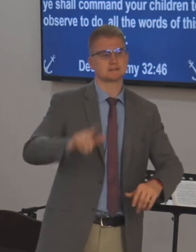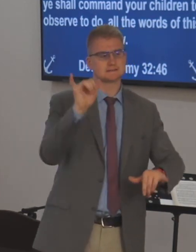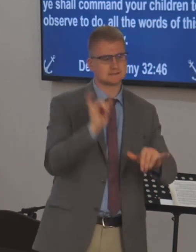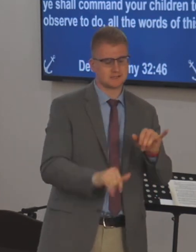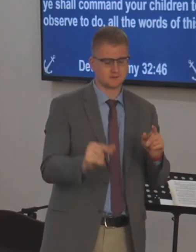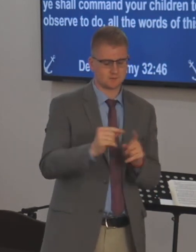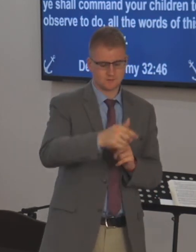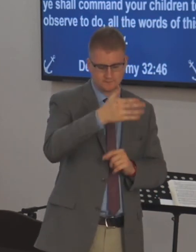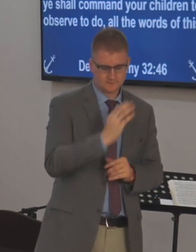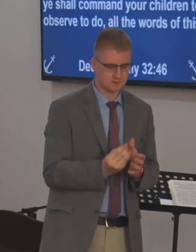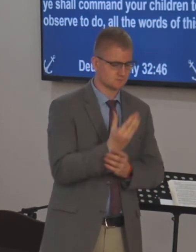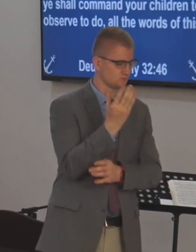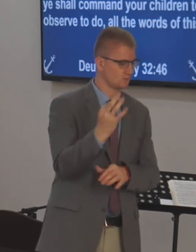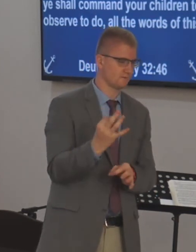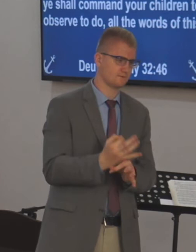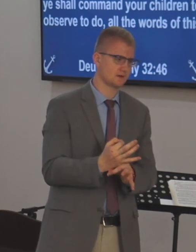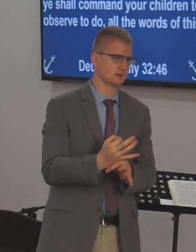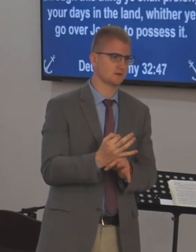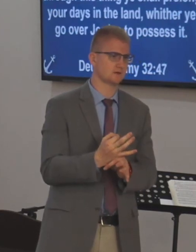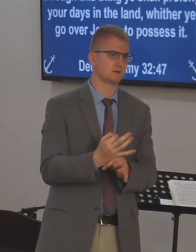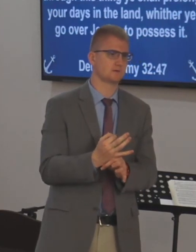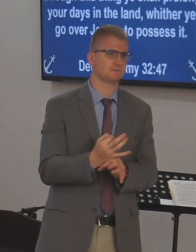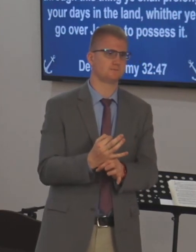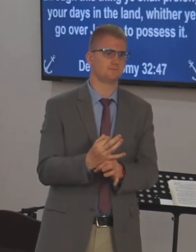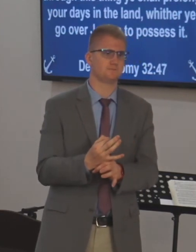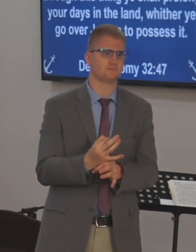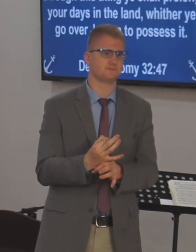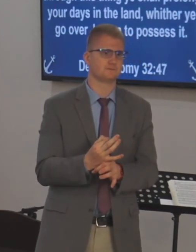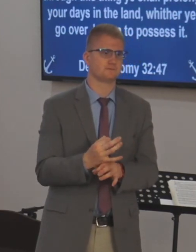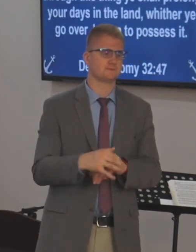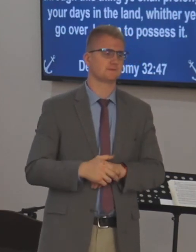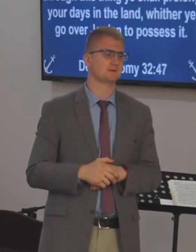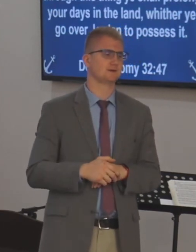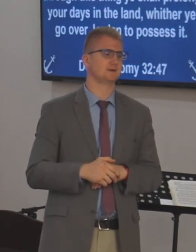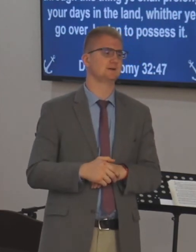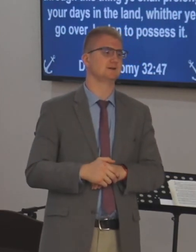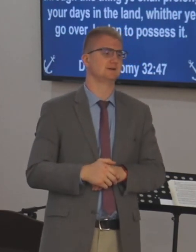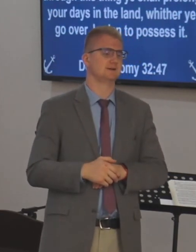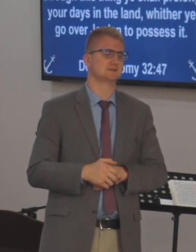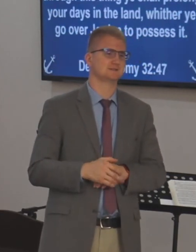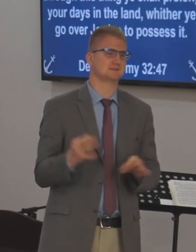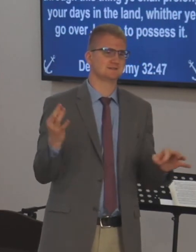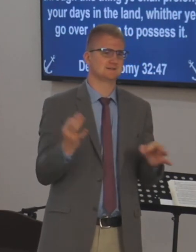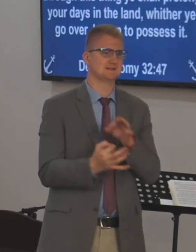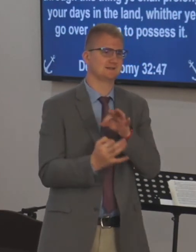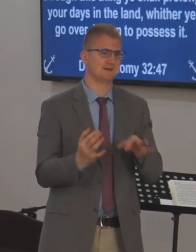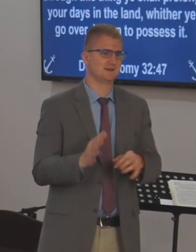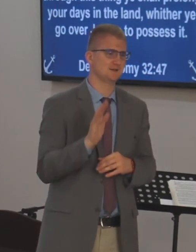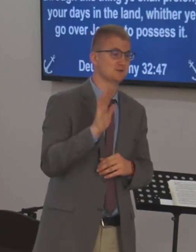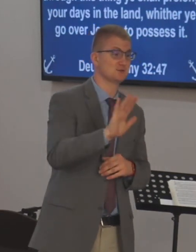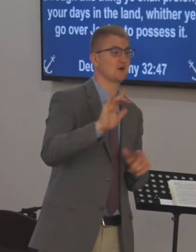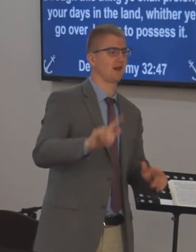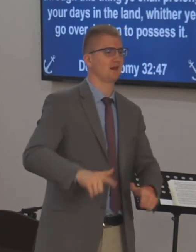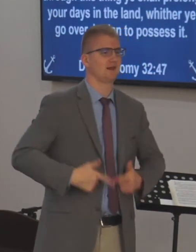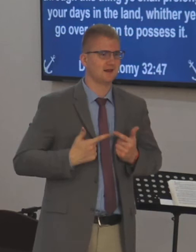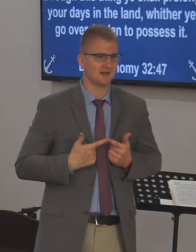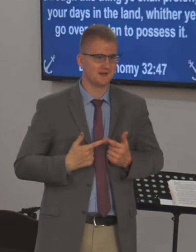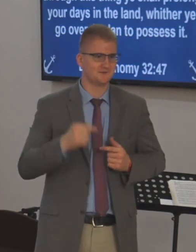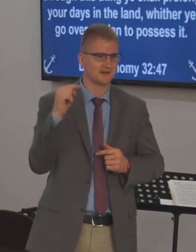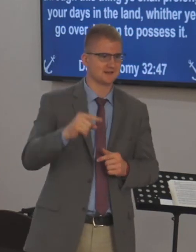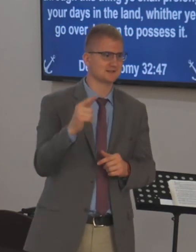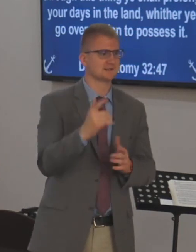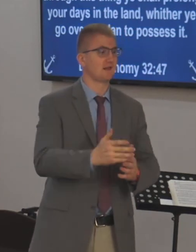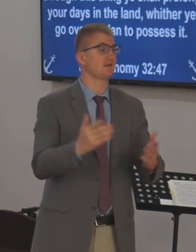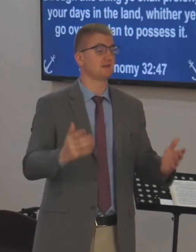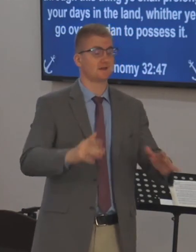Verse 47, for it is not vain thing for you, because it is your life And through this thing, ye shall prolong your